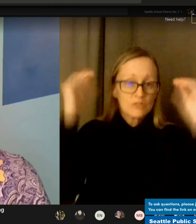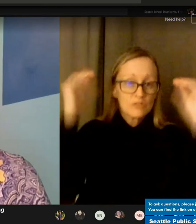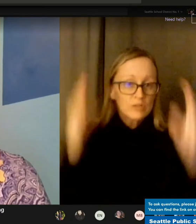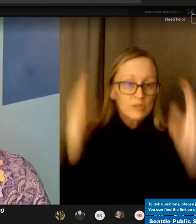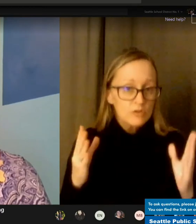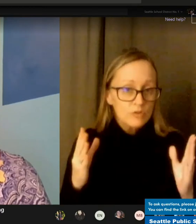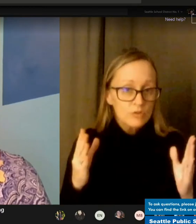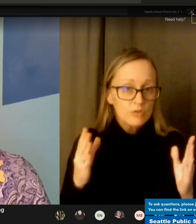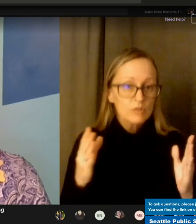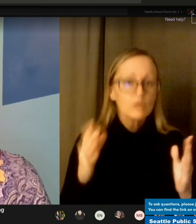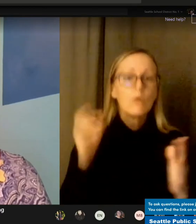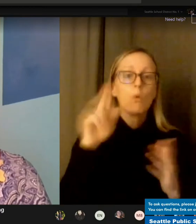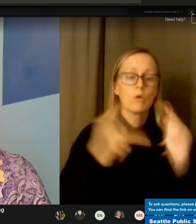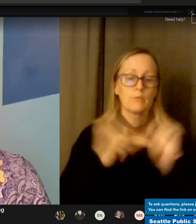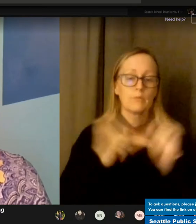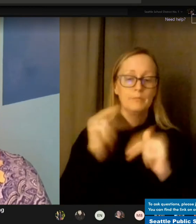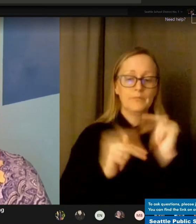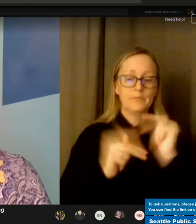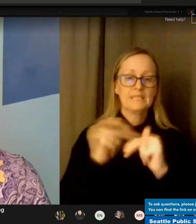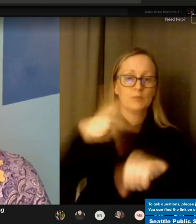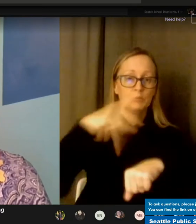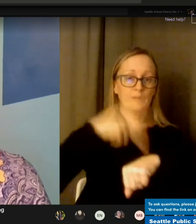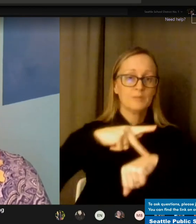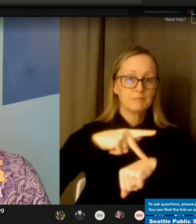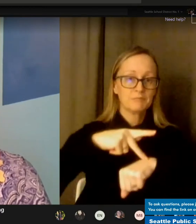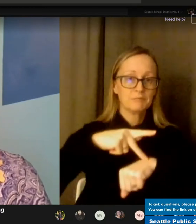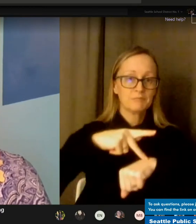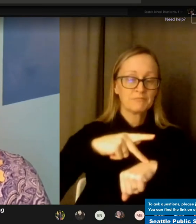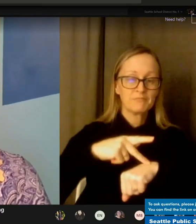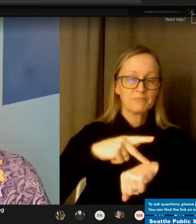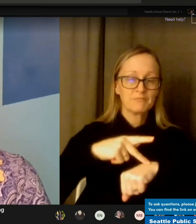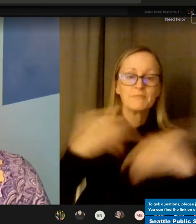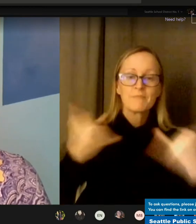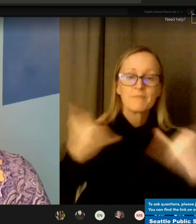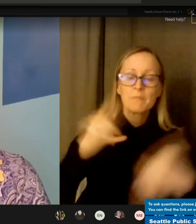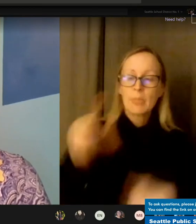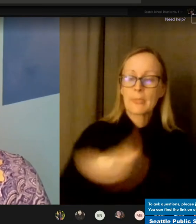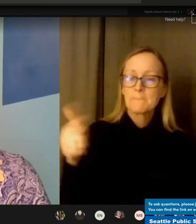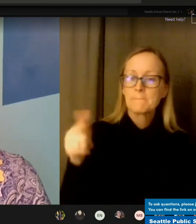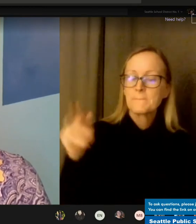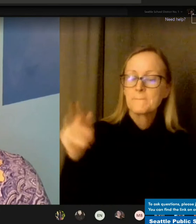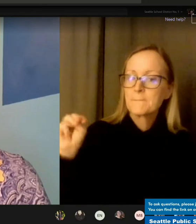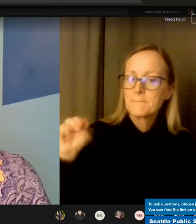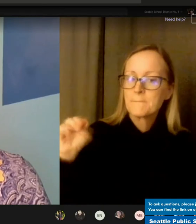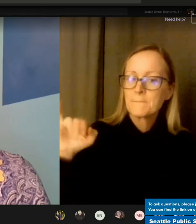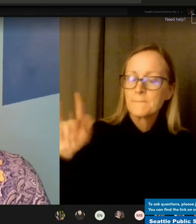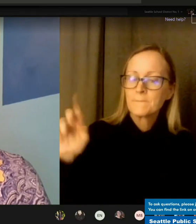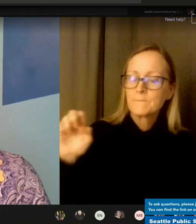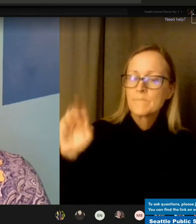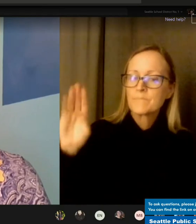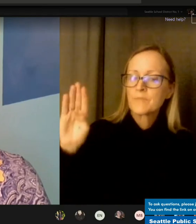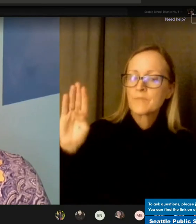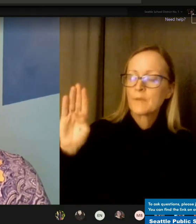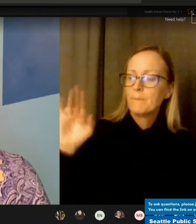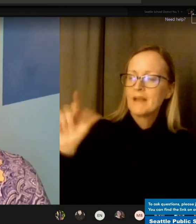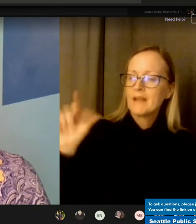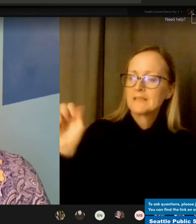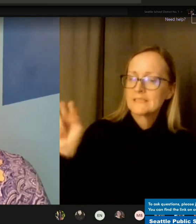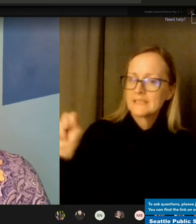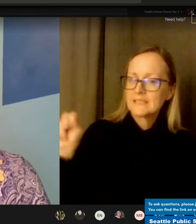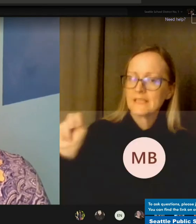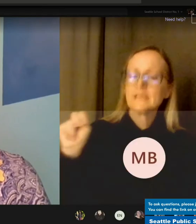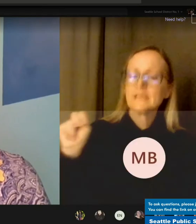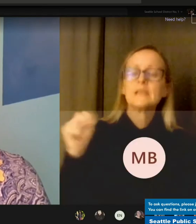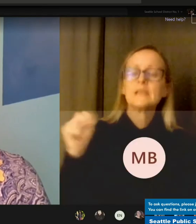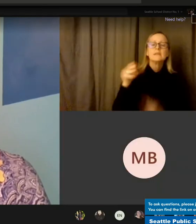principal. I would like to introduce at this time Mike Bilesma, our special education supervisor.